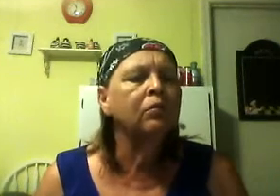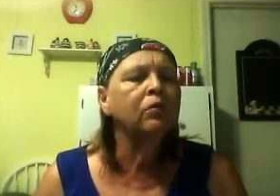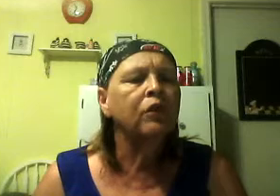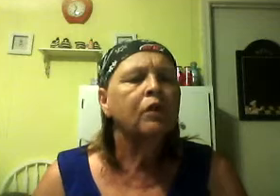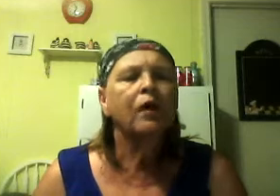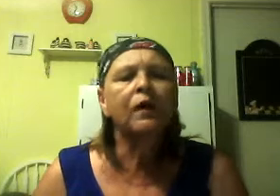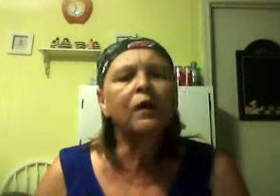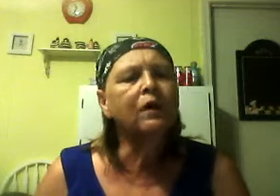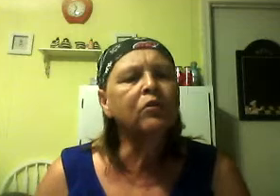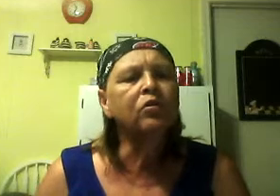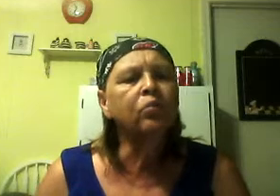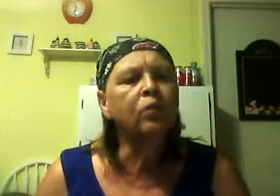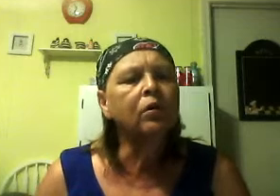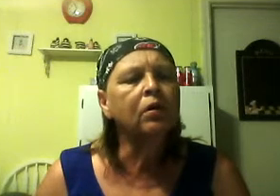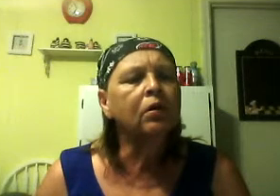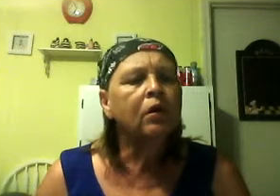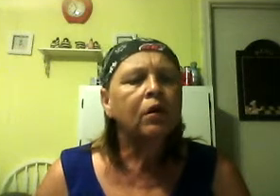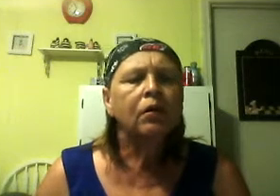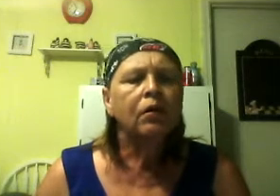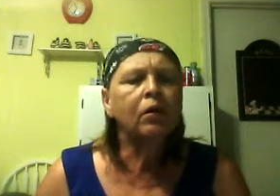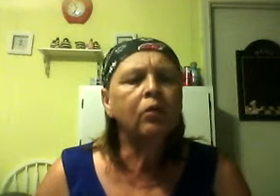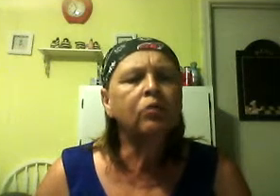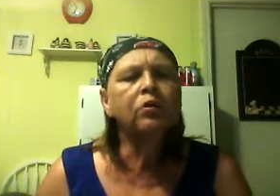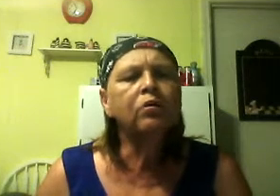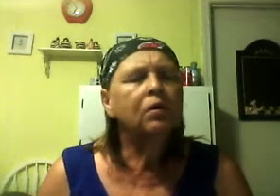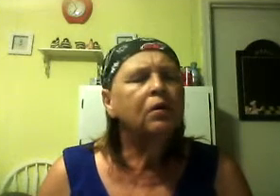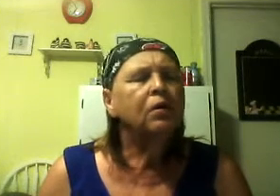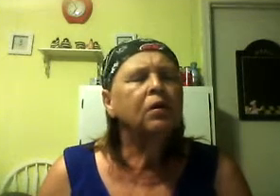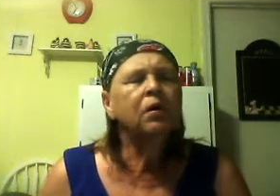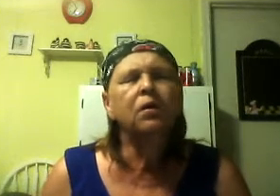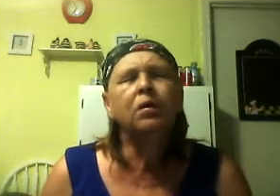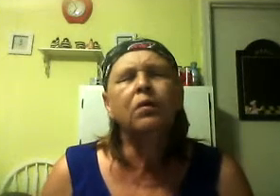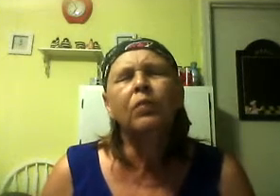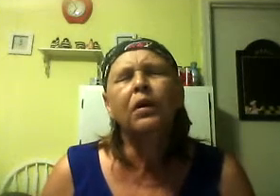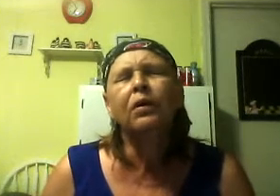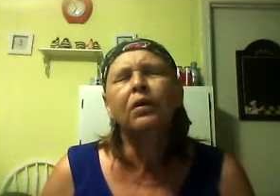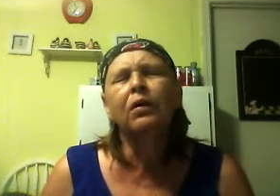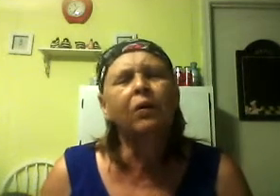charms. I just wanna hold you in my